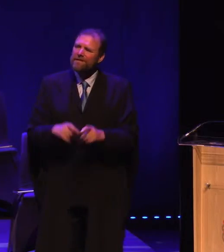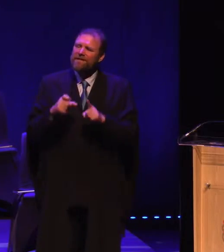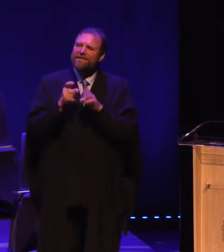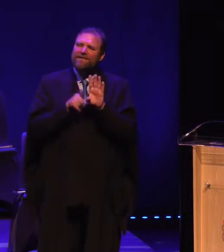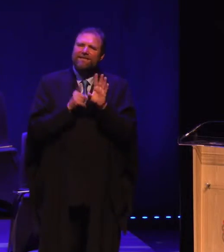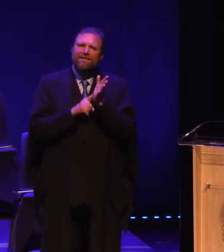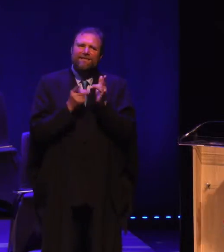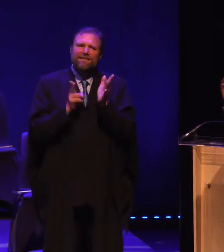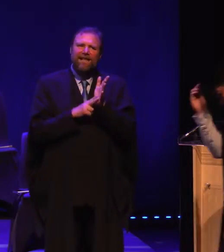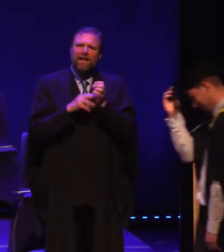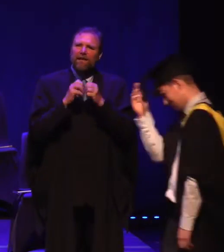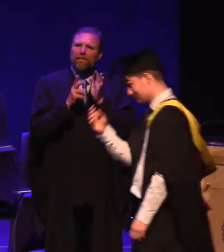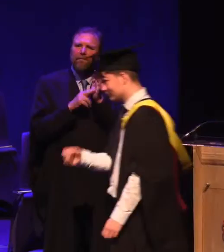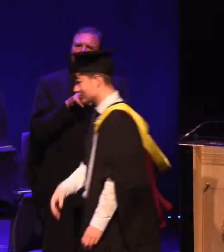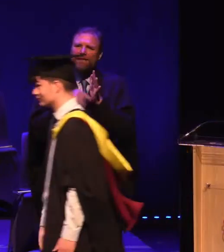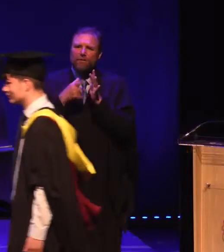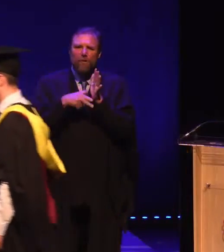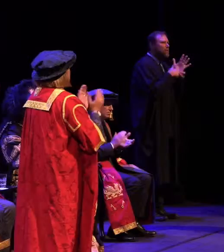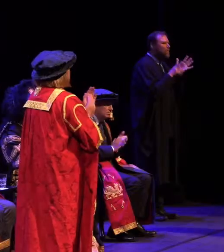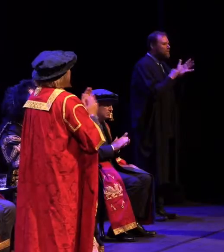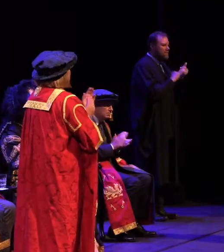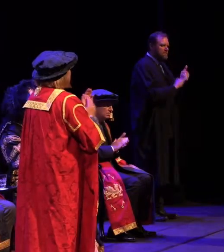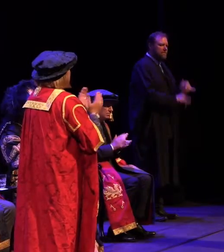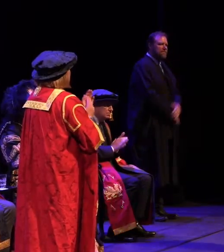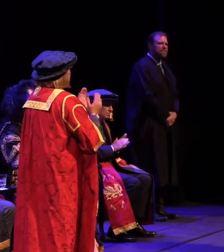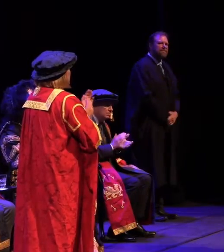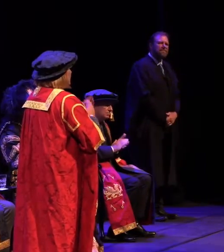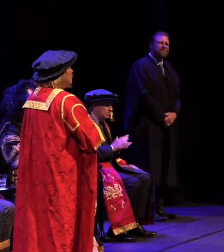Dylan Bevan-Jones.